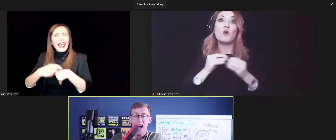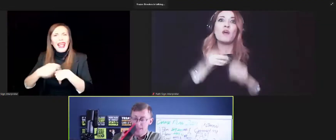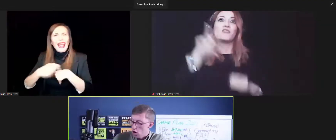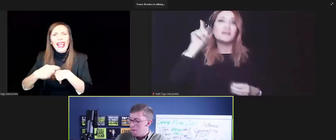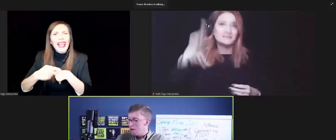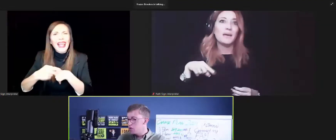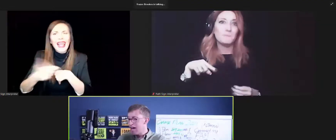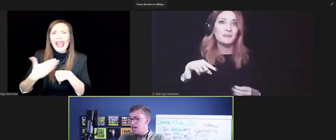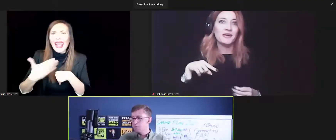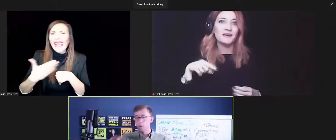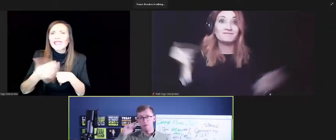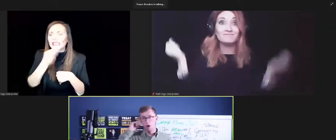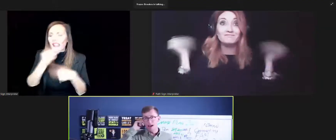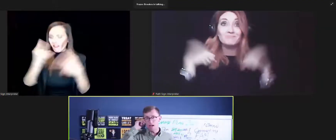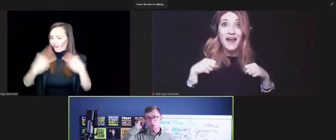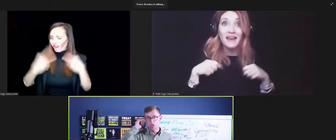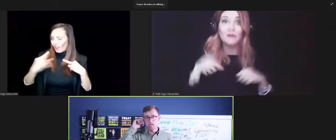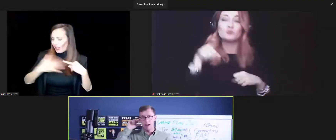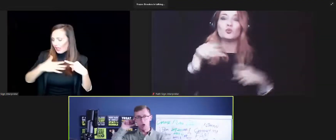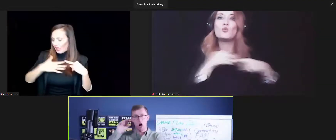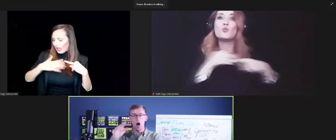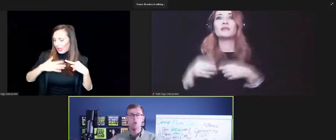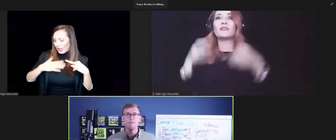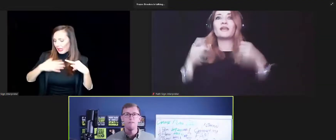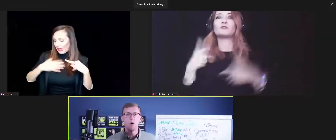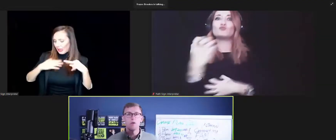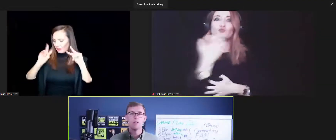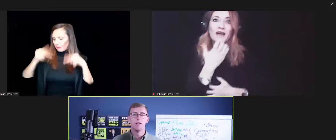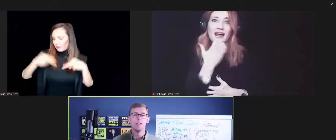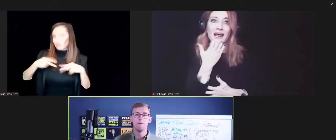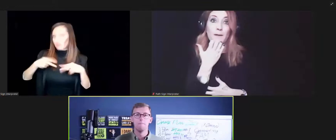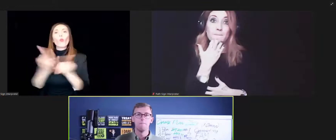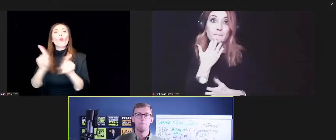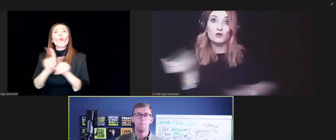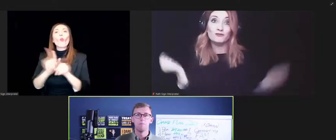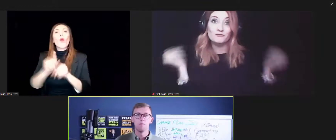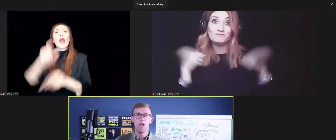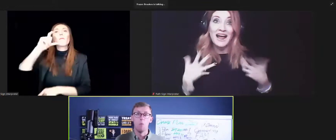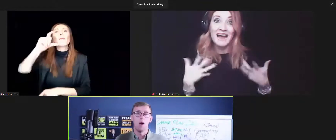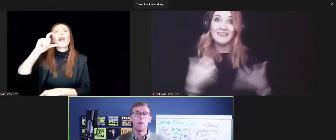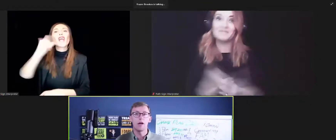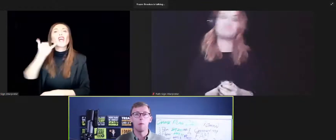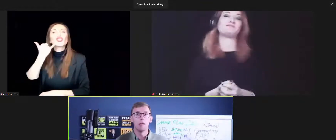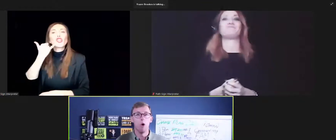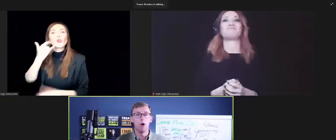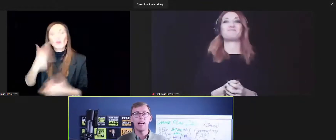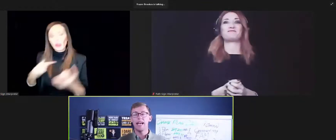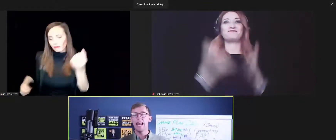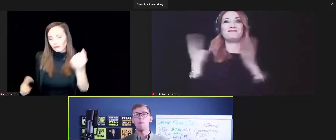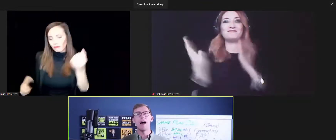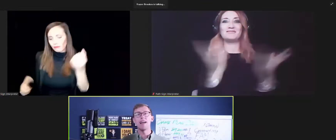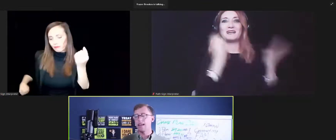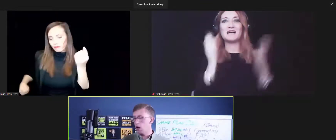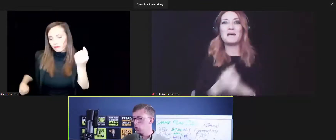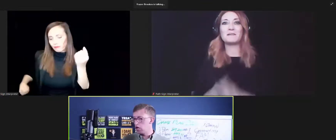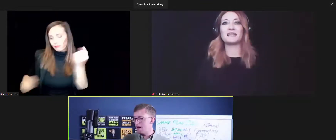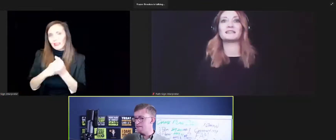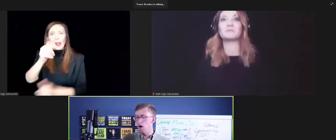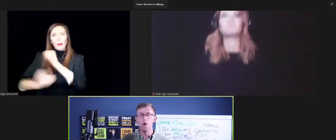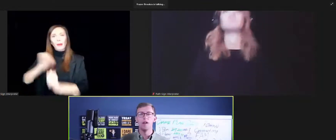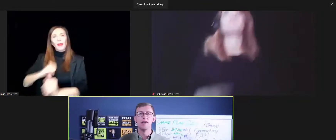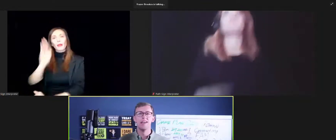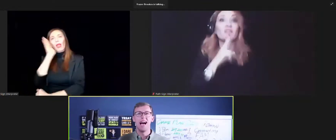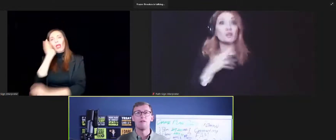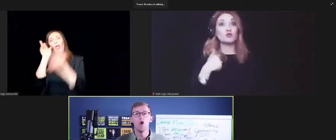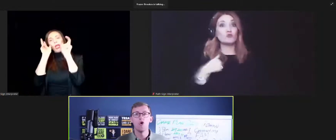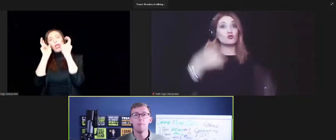I don't know about you guys, but before I go to sleep, I charge my phone. And when I wake up in the morning, I get out of bed, I go look at my